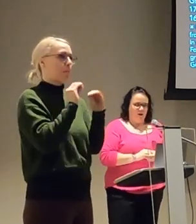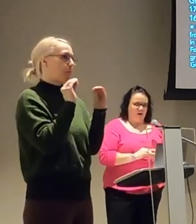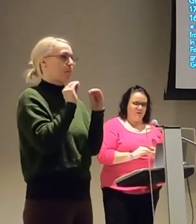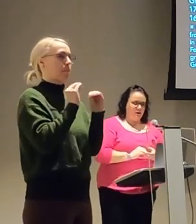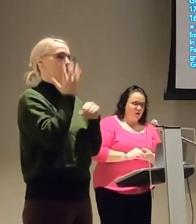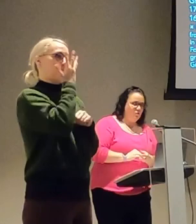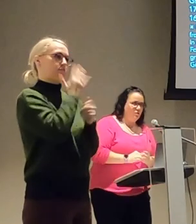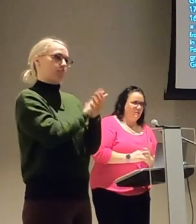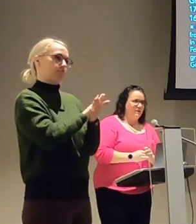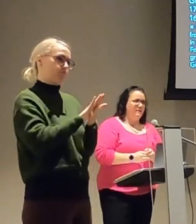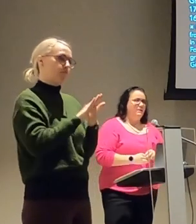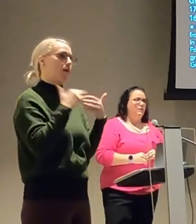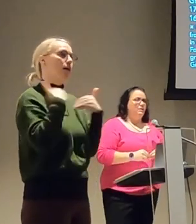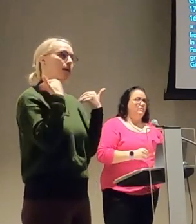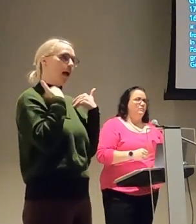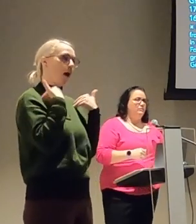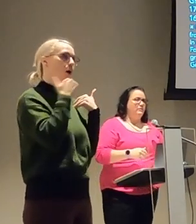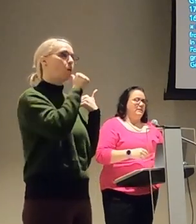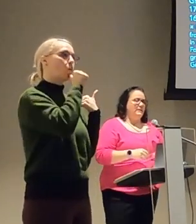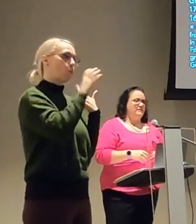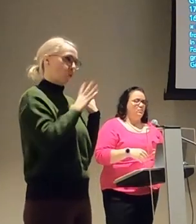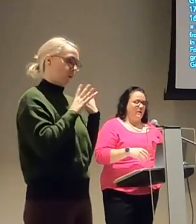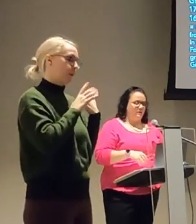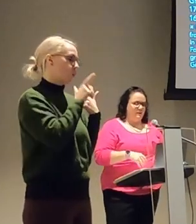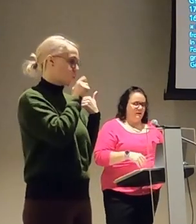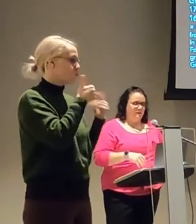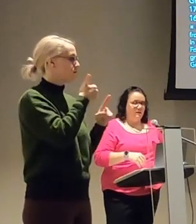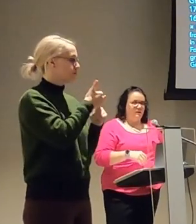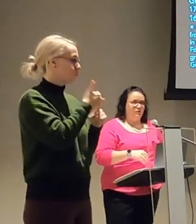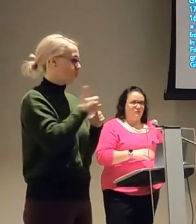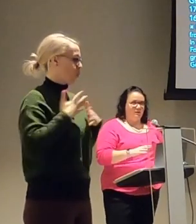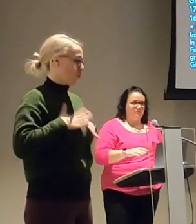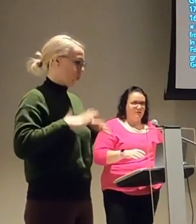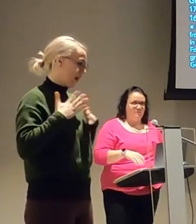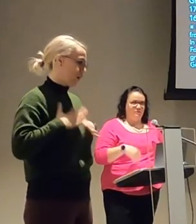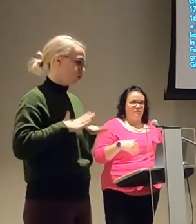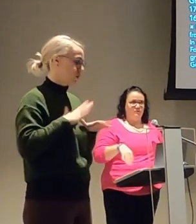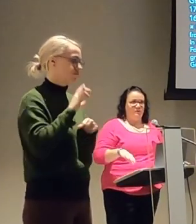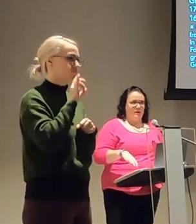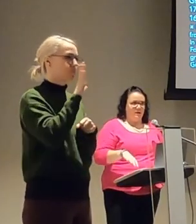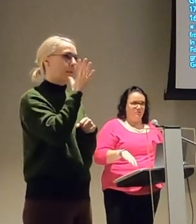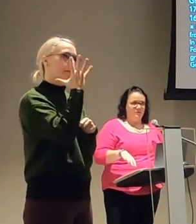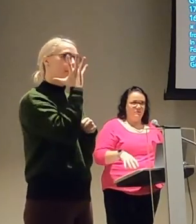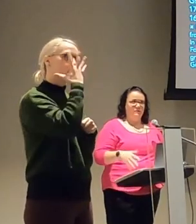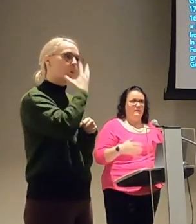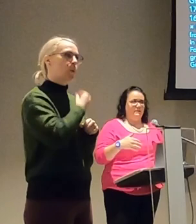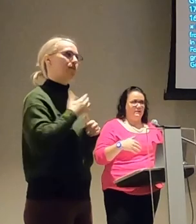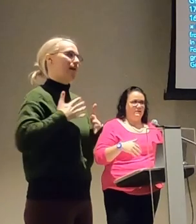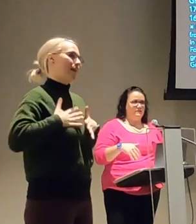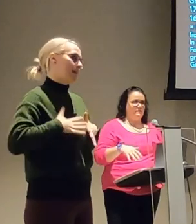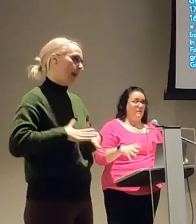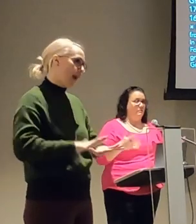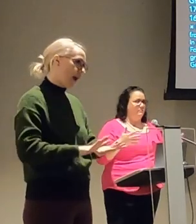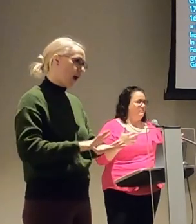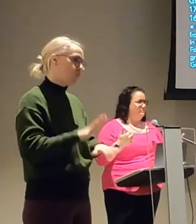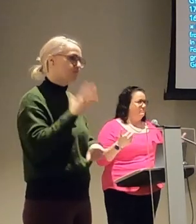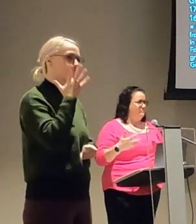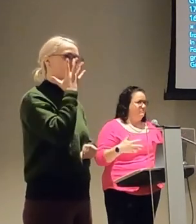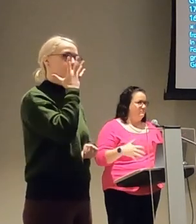She's a young woman who is wearing an incredibly beautiful gown that is